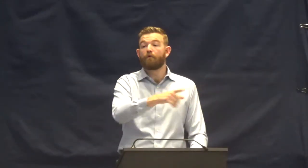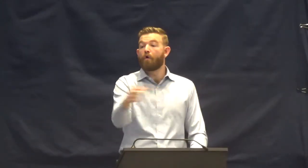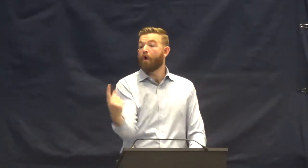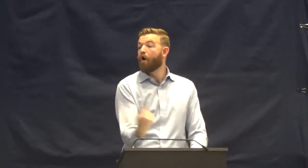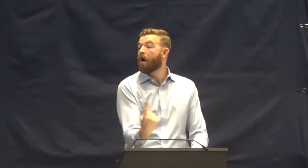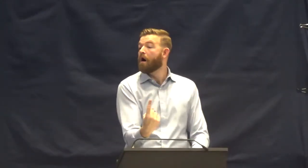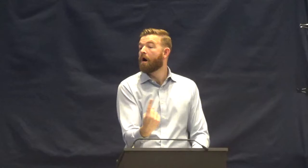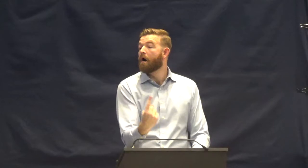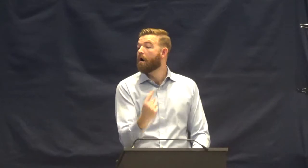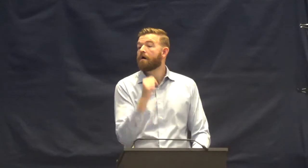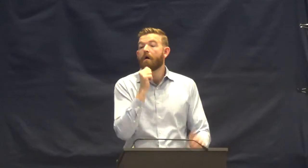yourself.